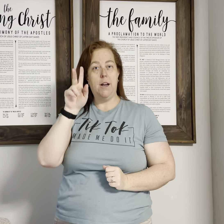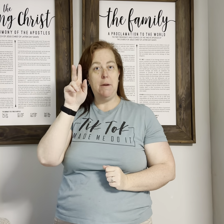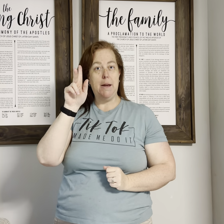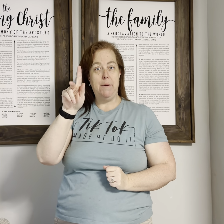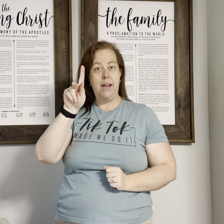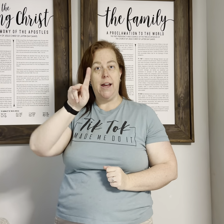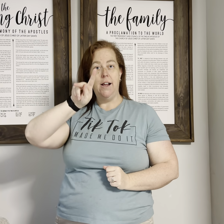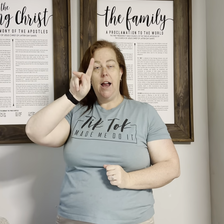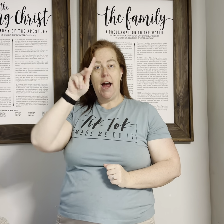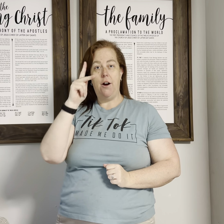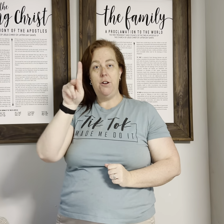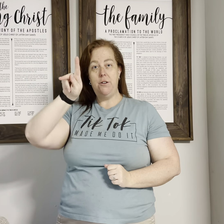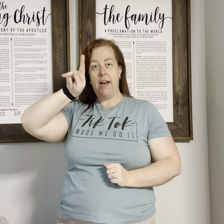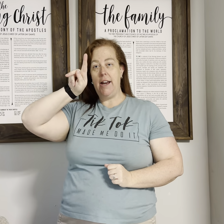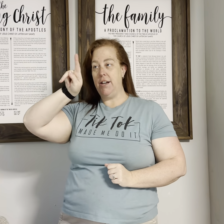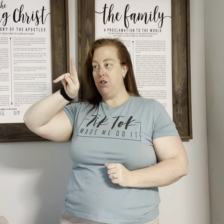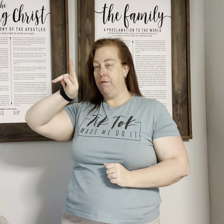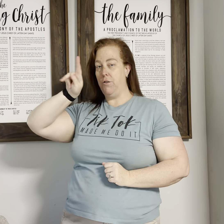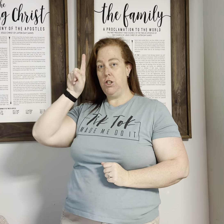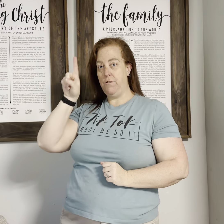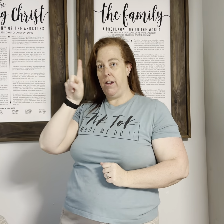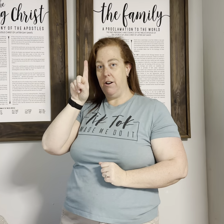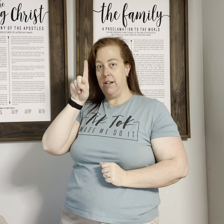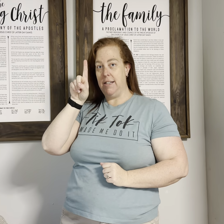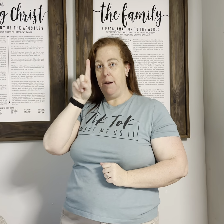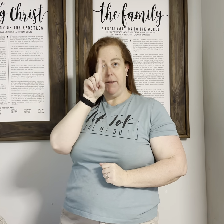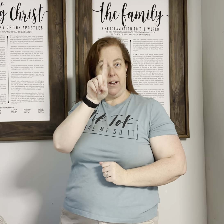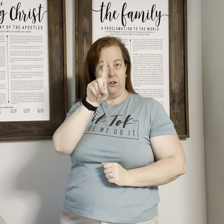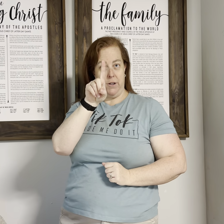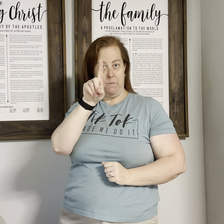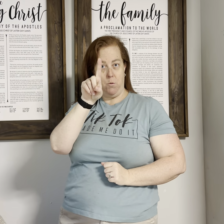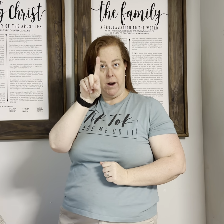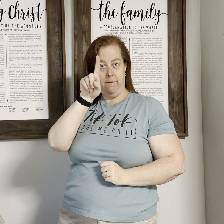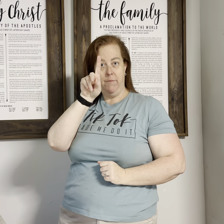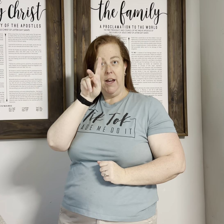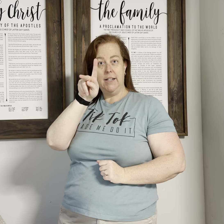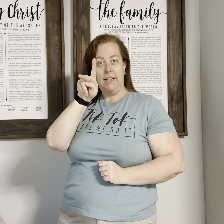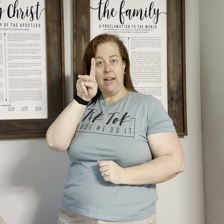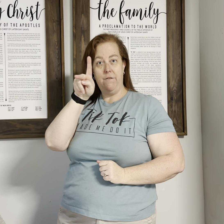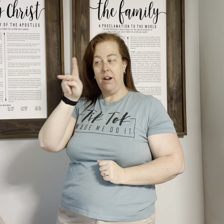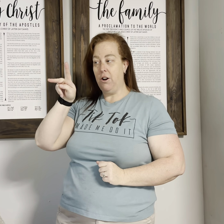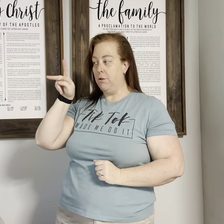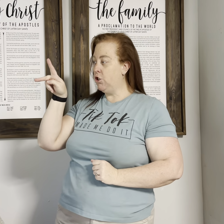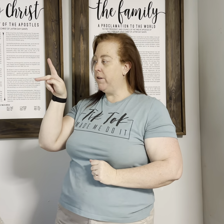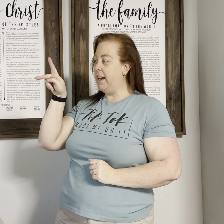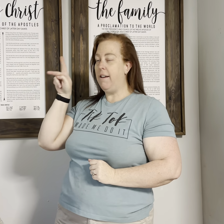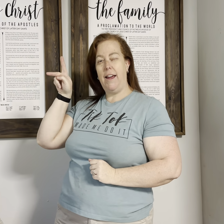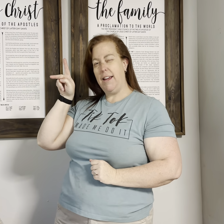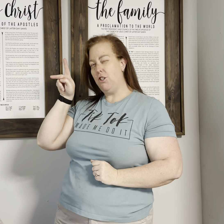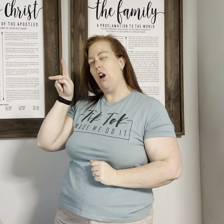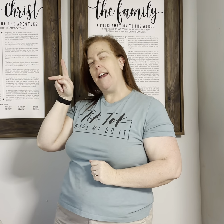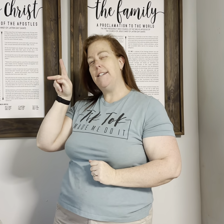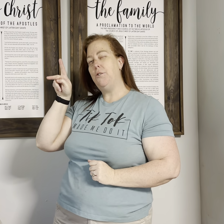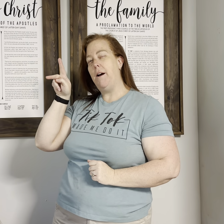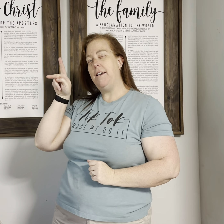make a P. How you do that is your first finger is up like you're doing number one. Second finger goes straight out like it tried to do one and it